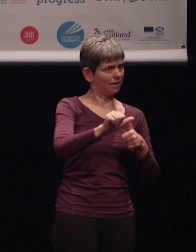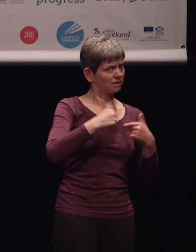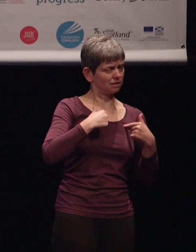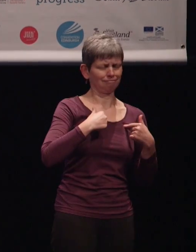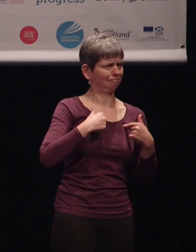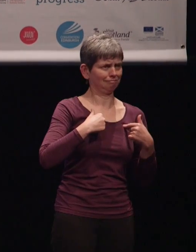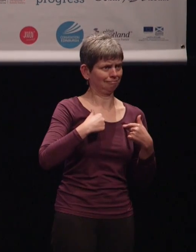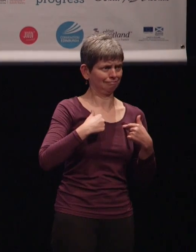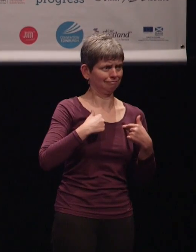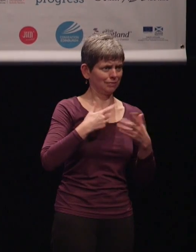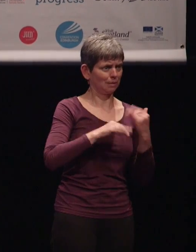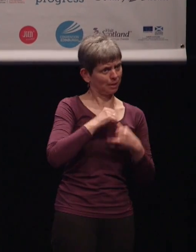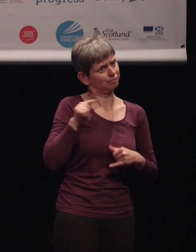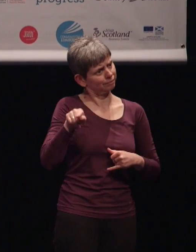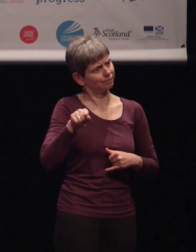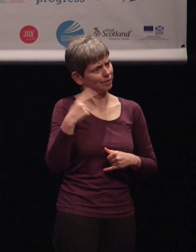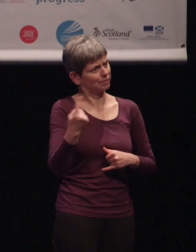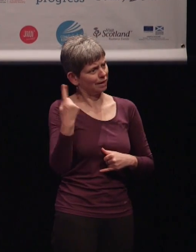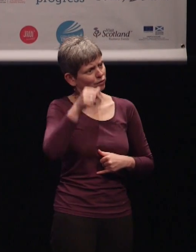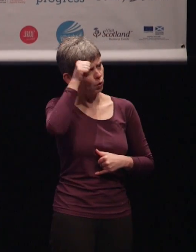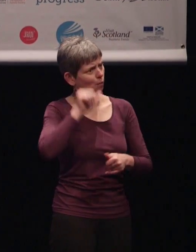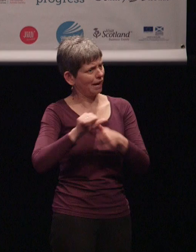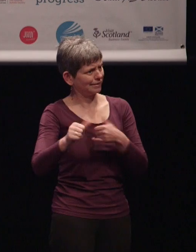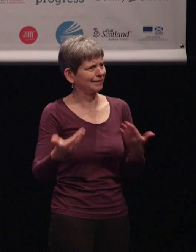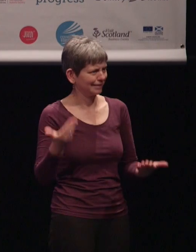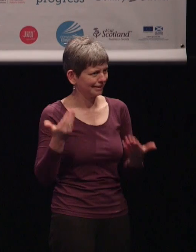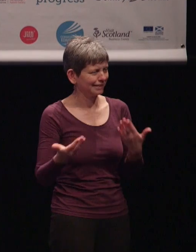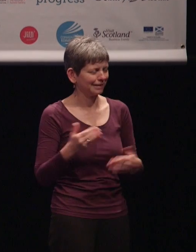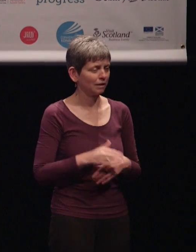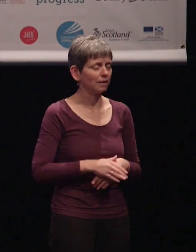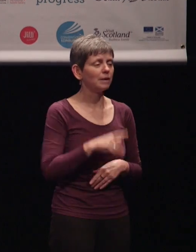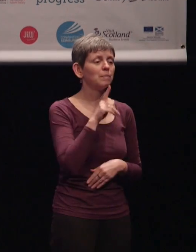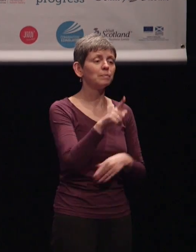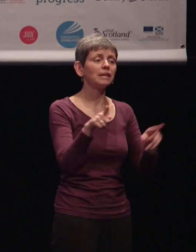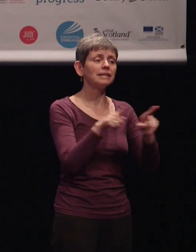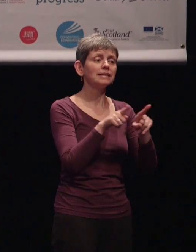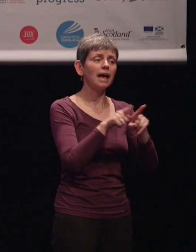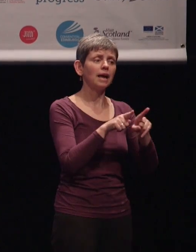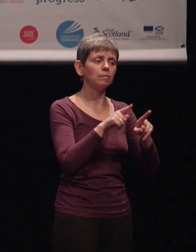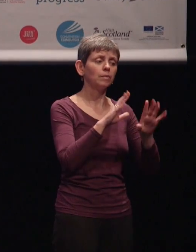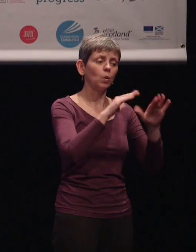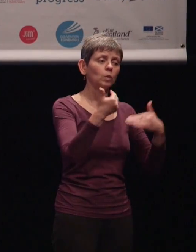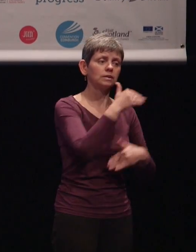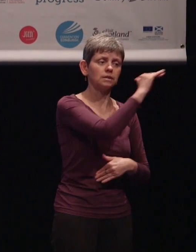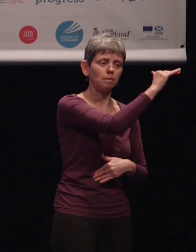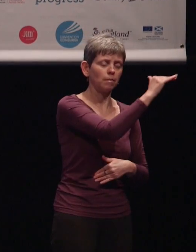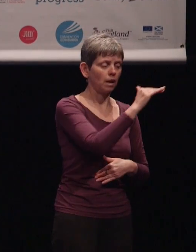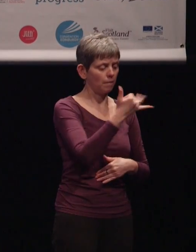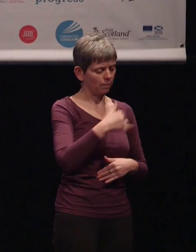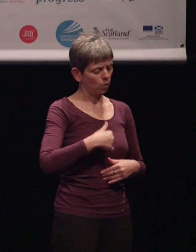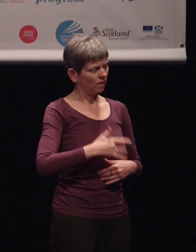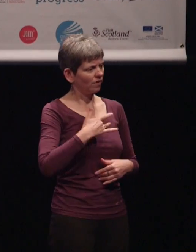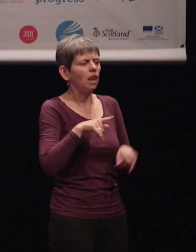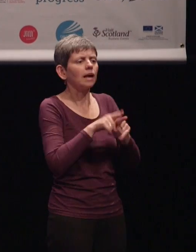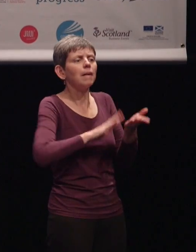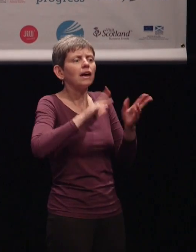the problem is that our clients with autism or students with autism may awaken that feeling, that parental feeling in us, because we see